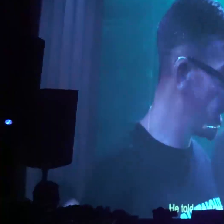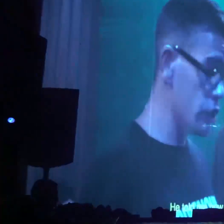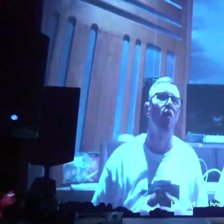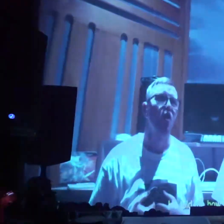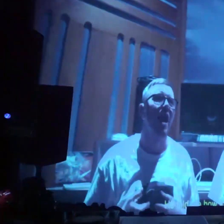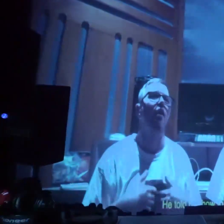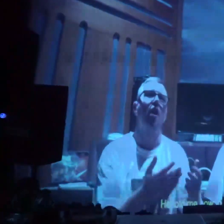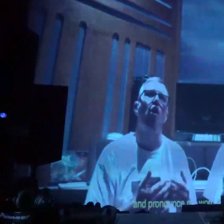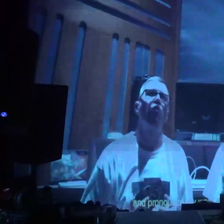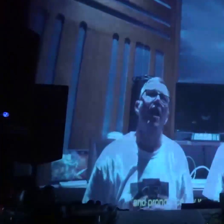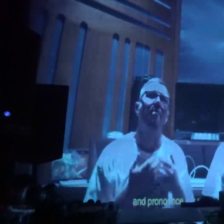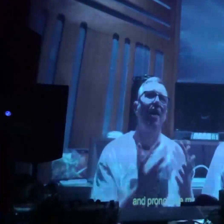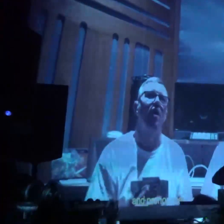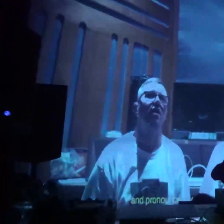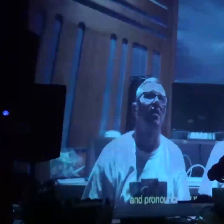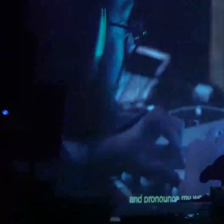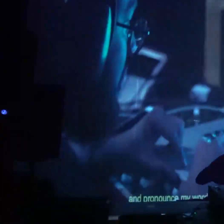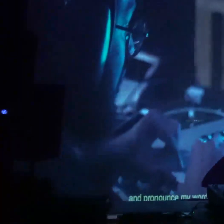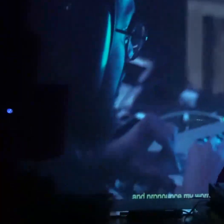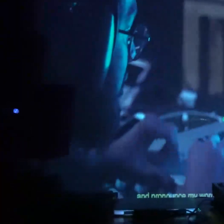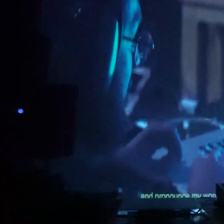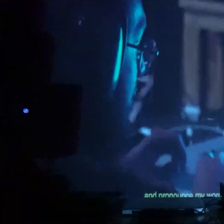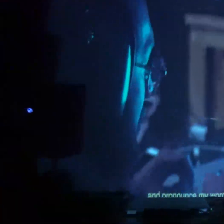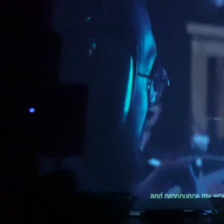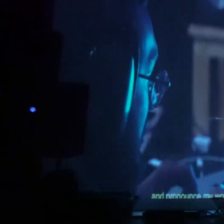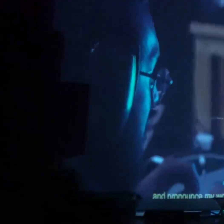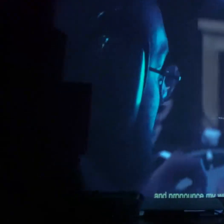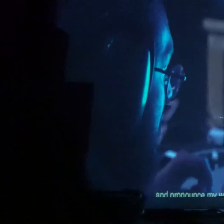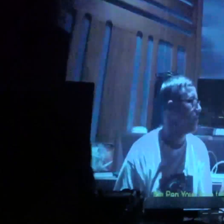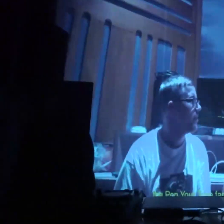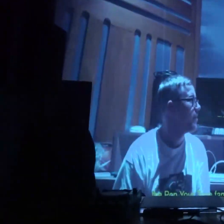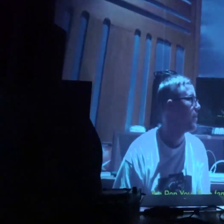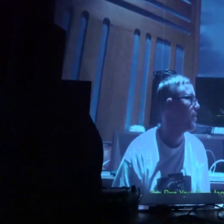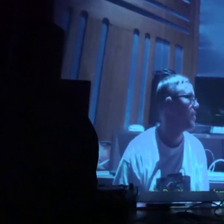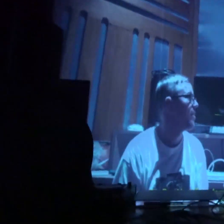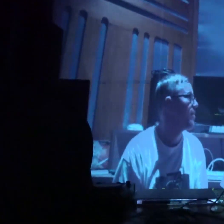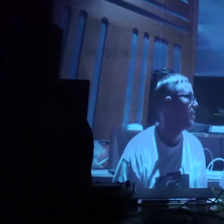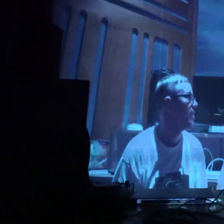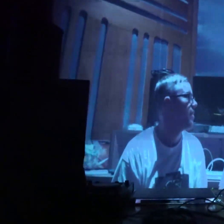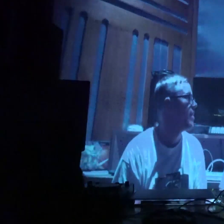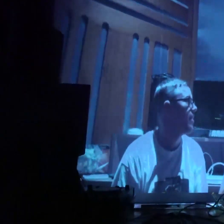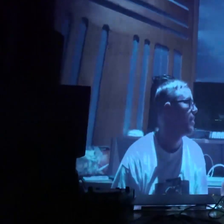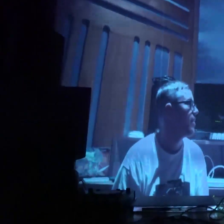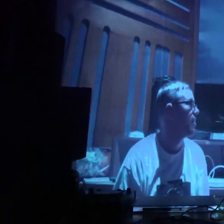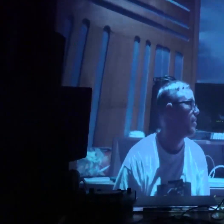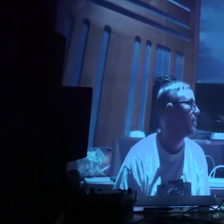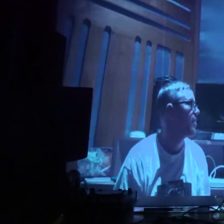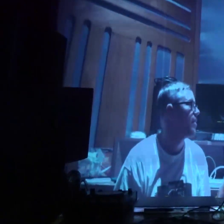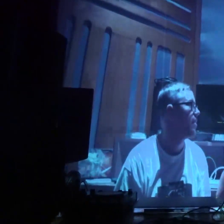Being the lyric and picking out my word and like doing being confident. The Pon Your Tone family, for me, my eyes,